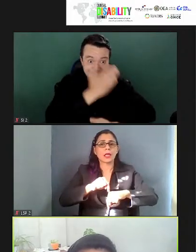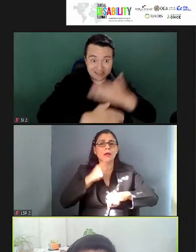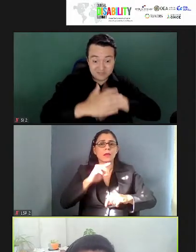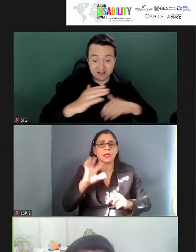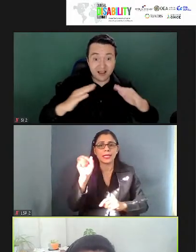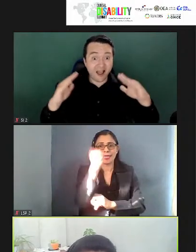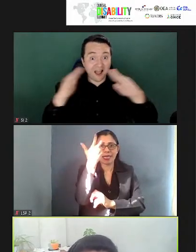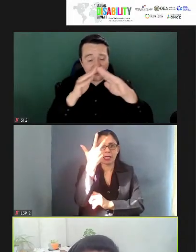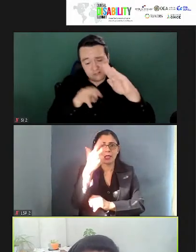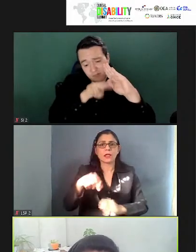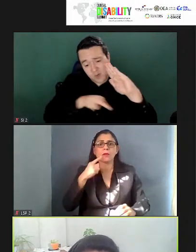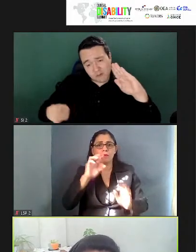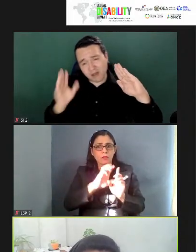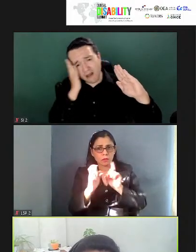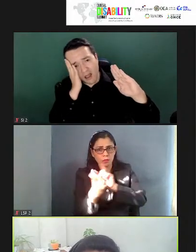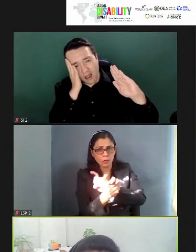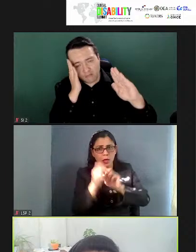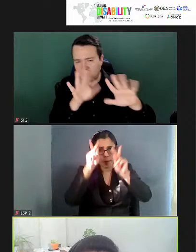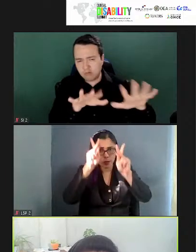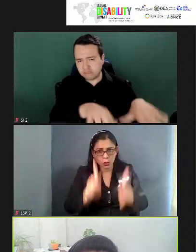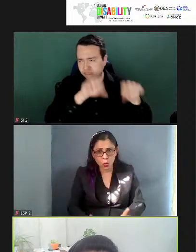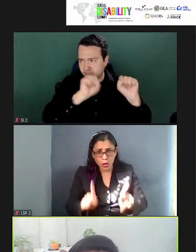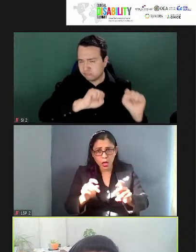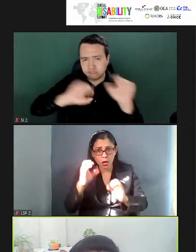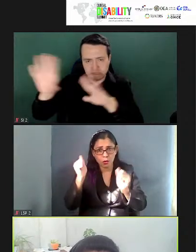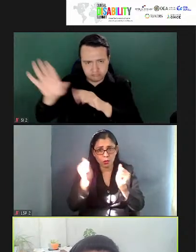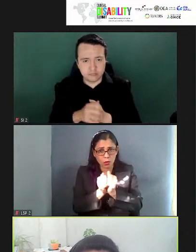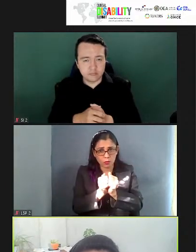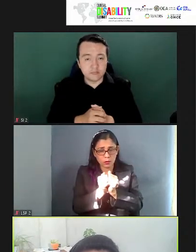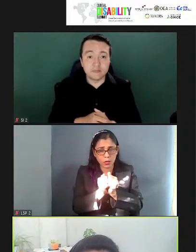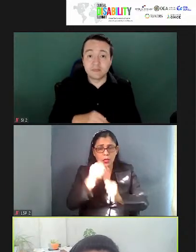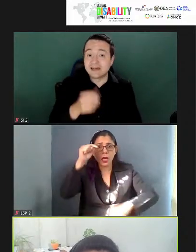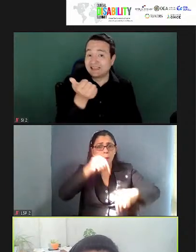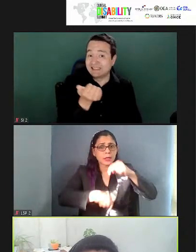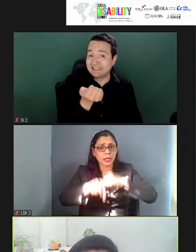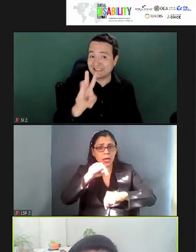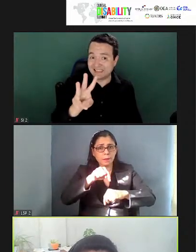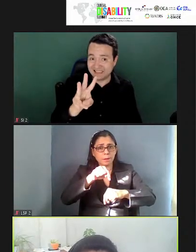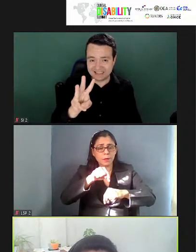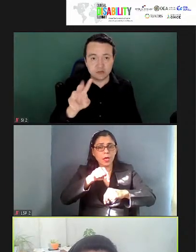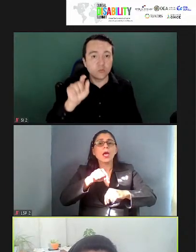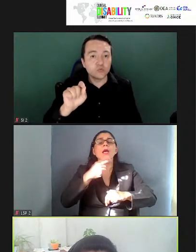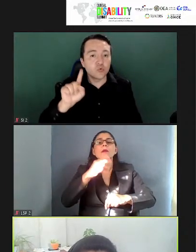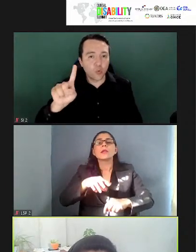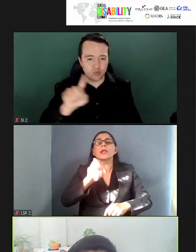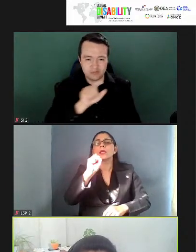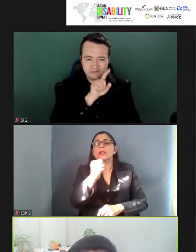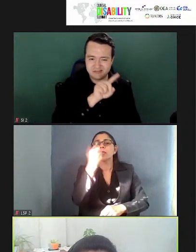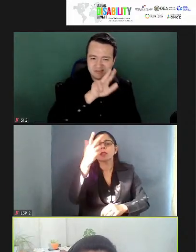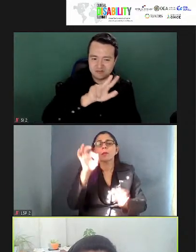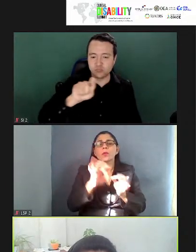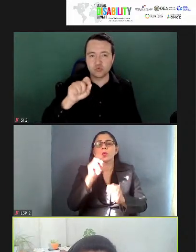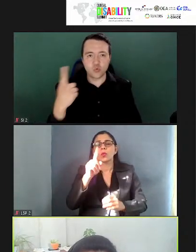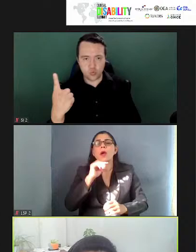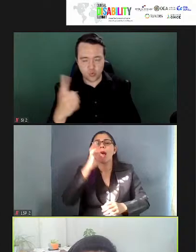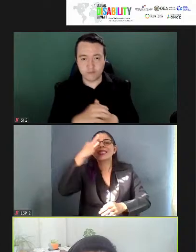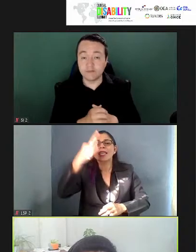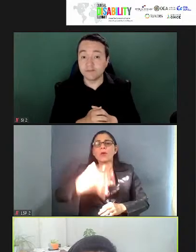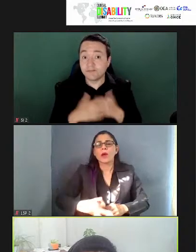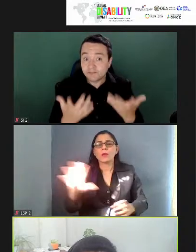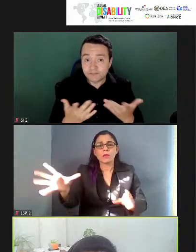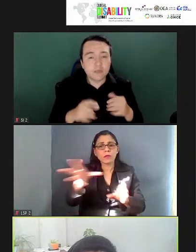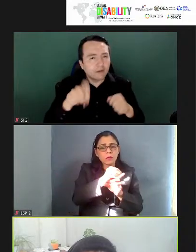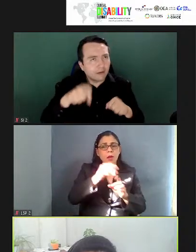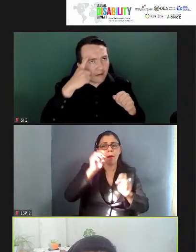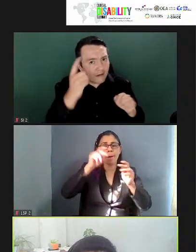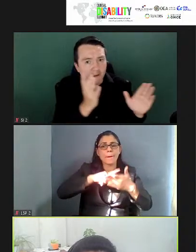institutionalization of persons with disabilities 13.1 ensuring that plans for the